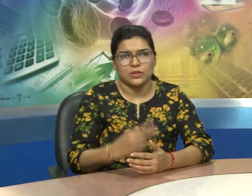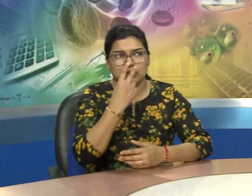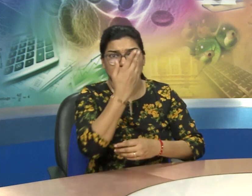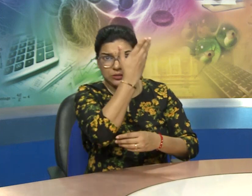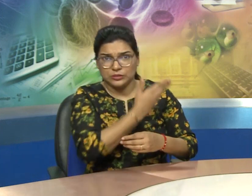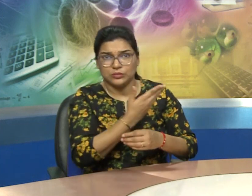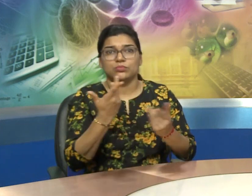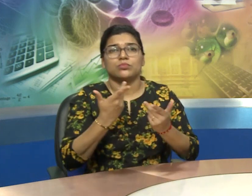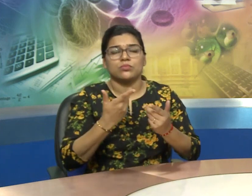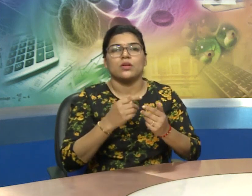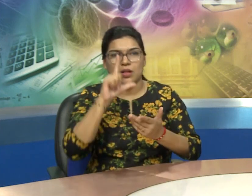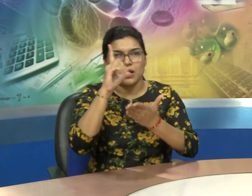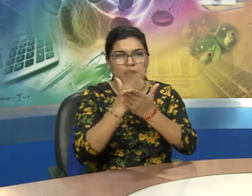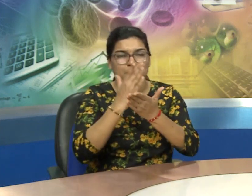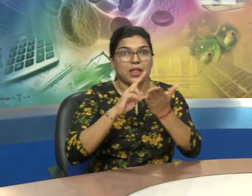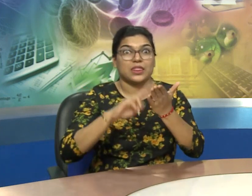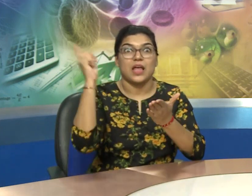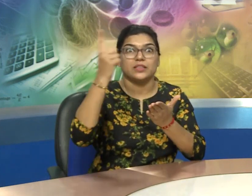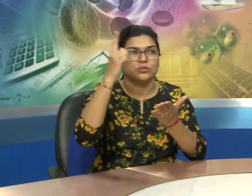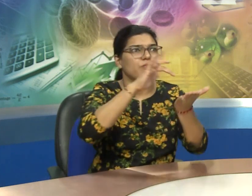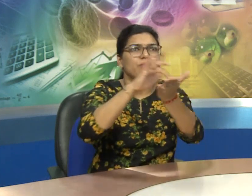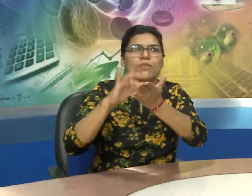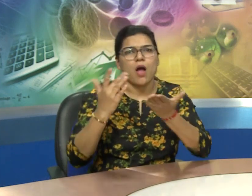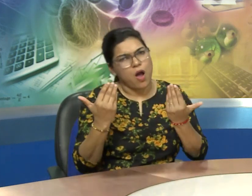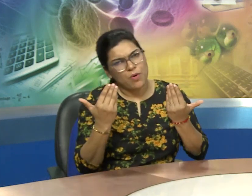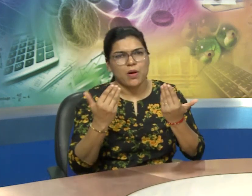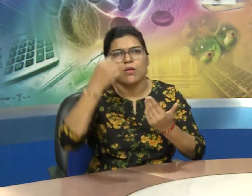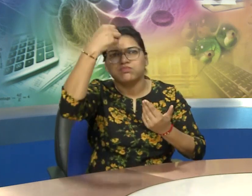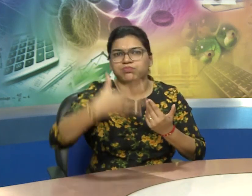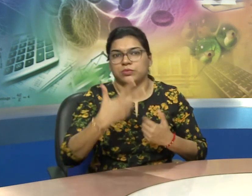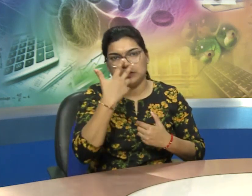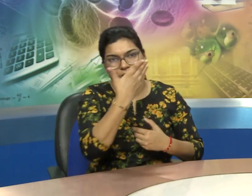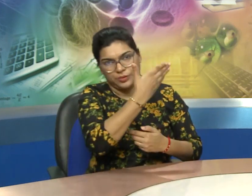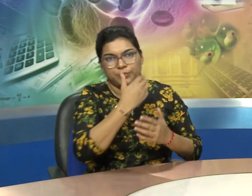And these are some of the examples of national libraries.